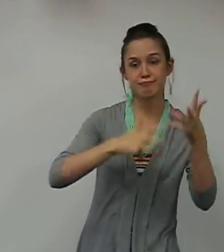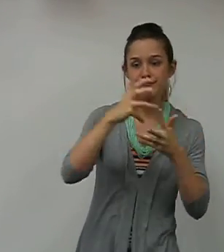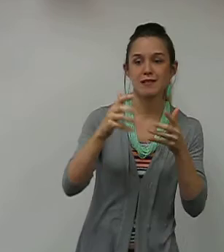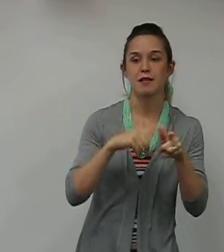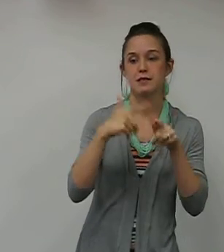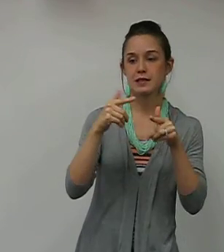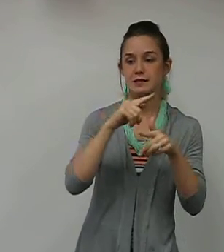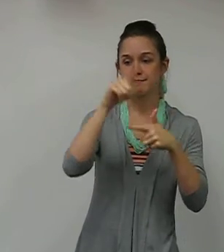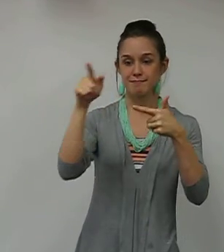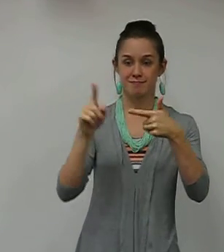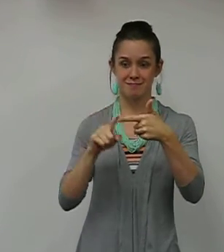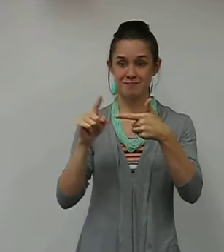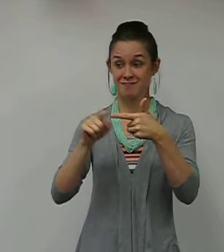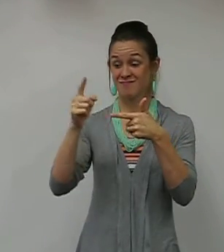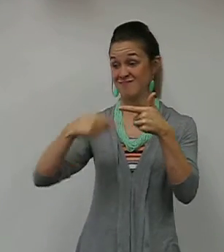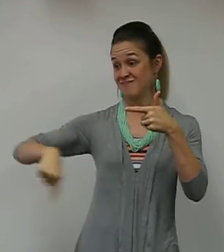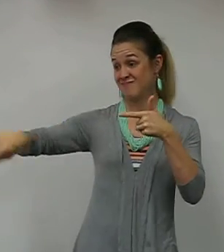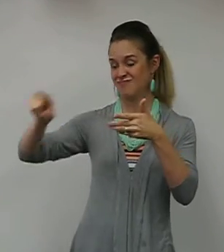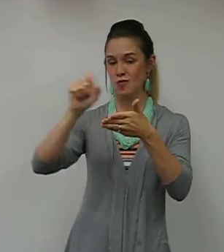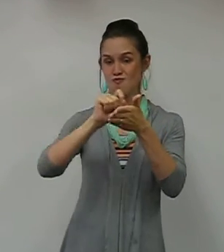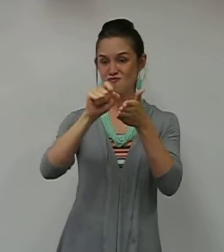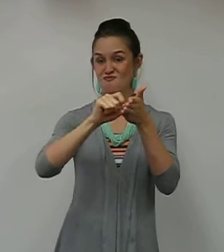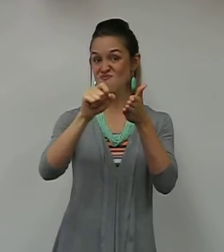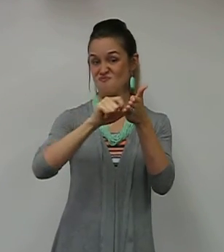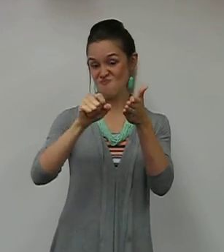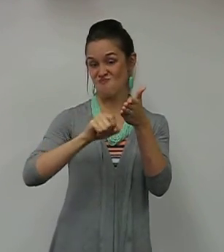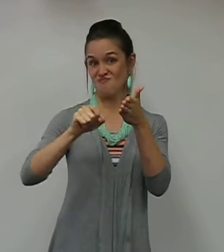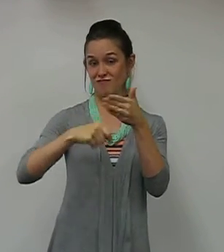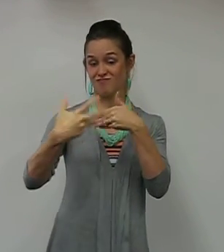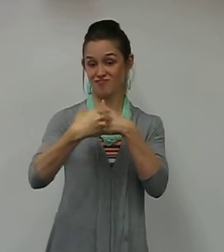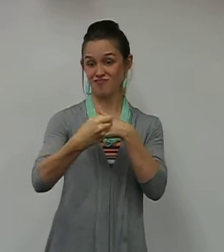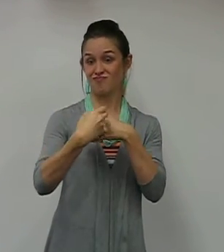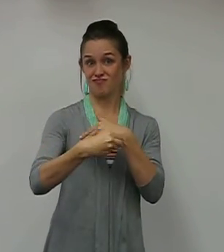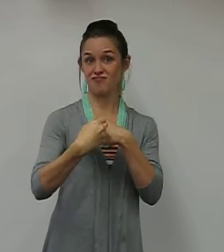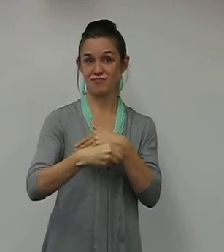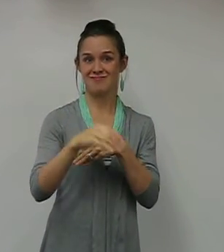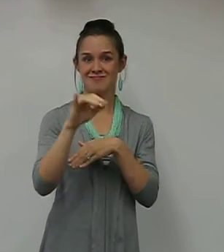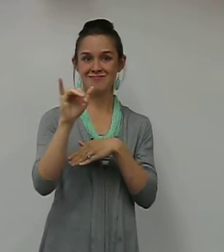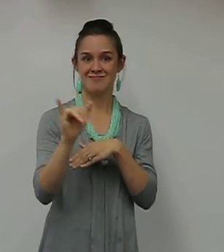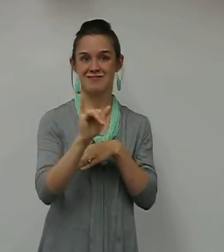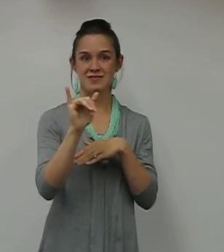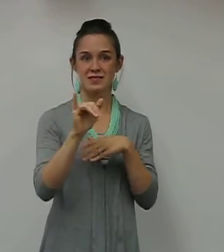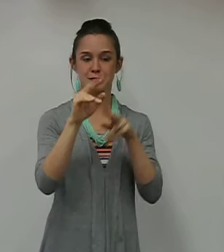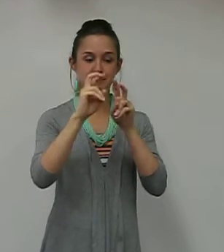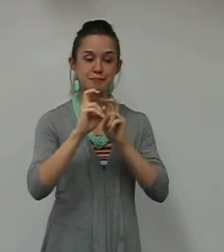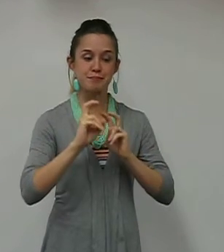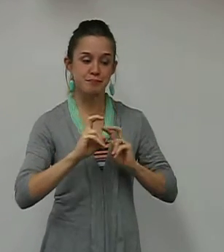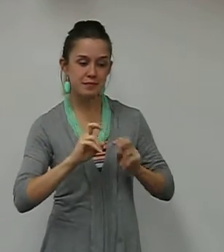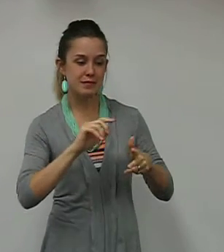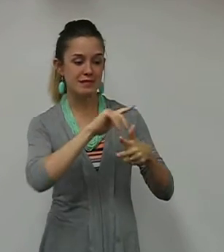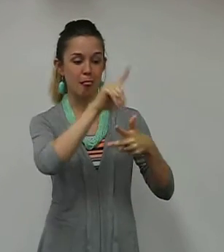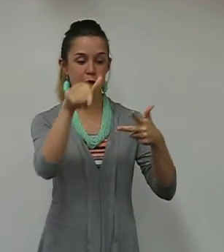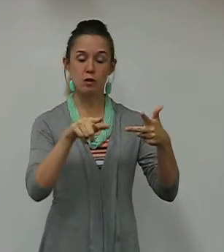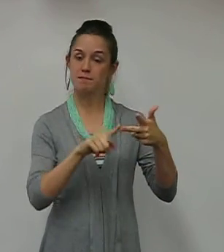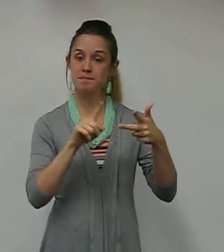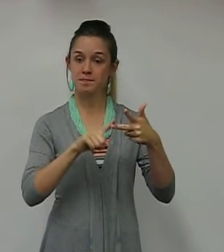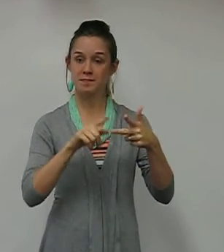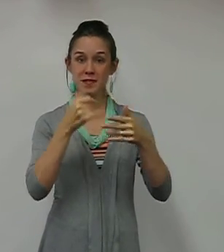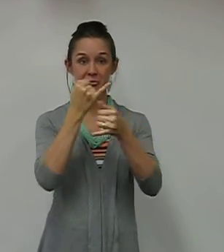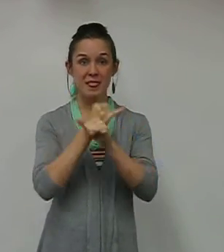went to them writing it down and a kind of formative assessment. From there it went into the individual journals,